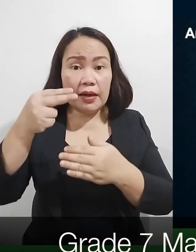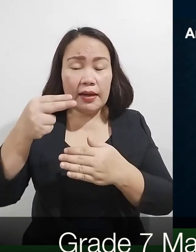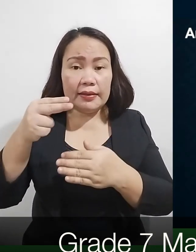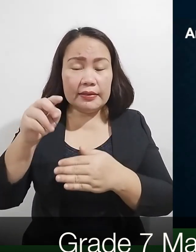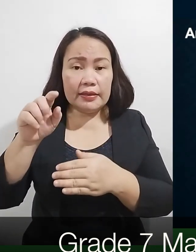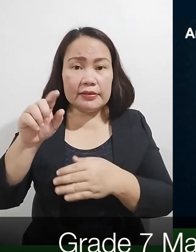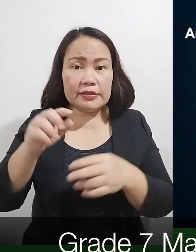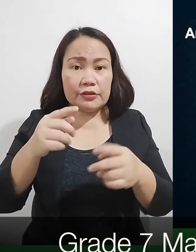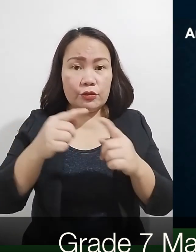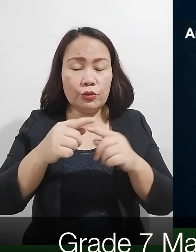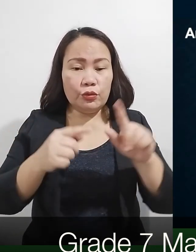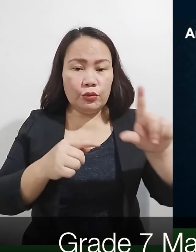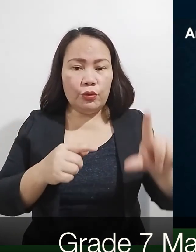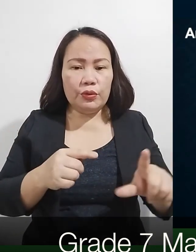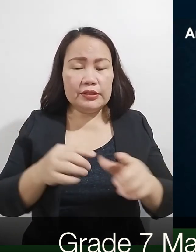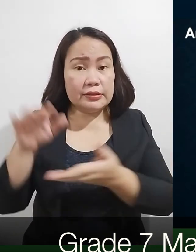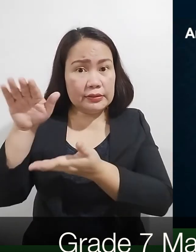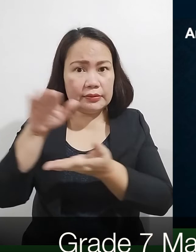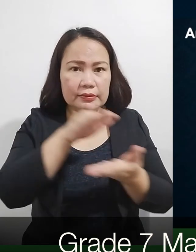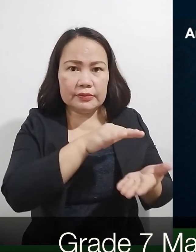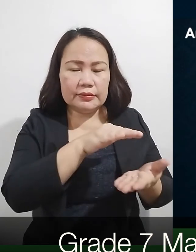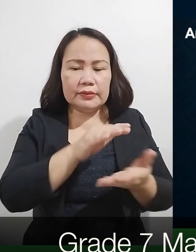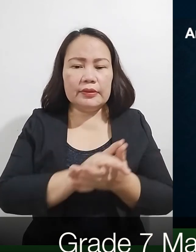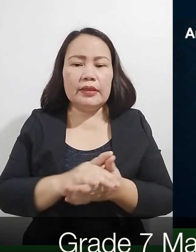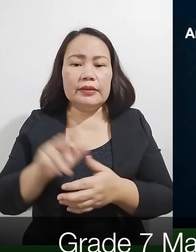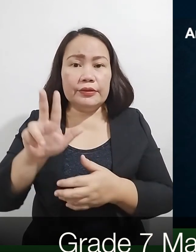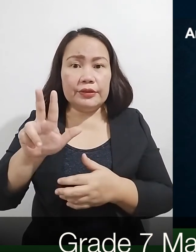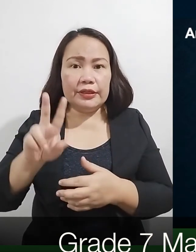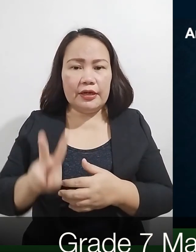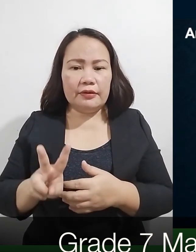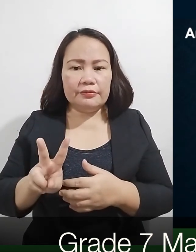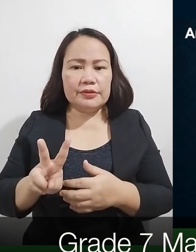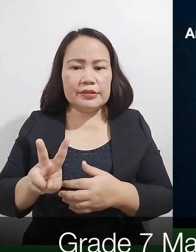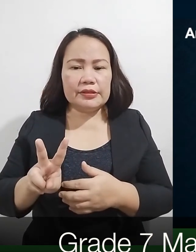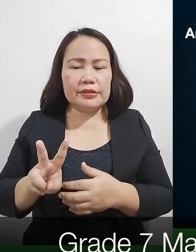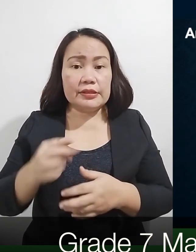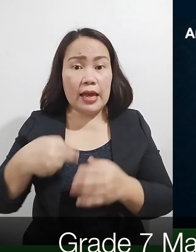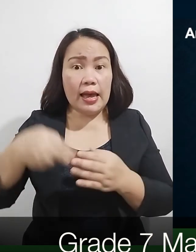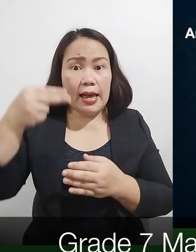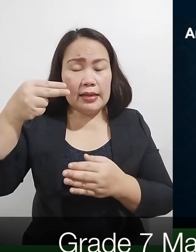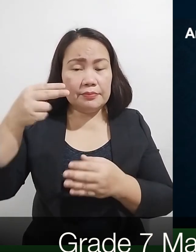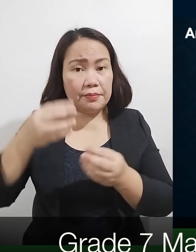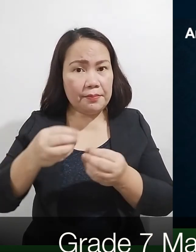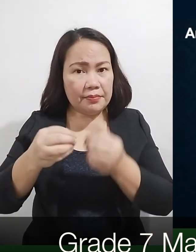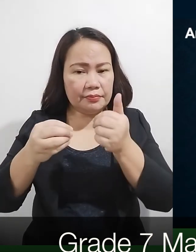from highest to lowest or in descending order. So, 3/2 is the